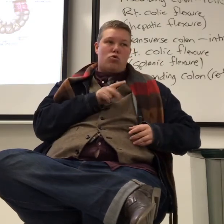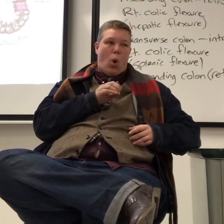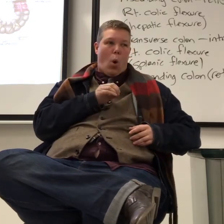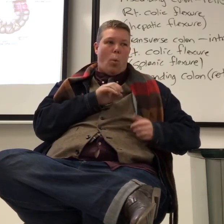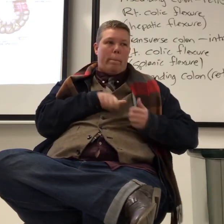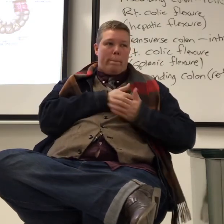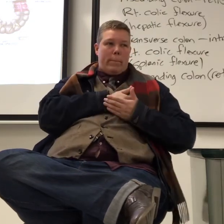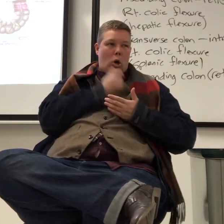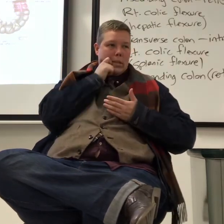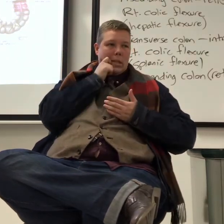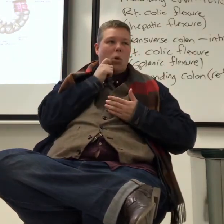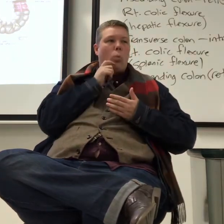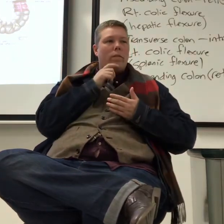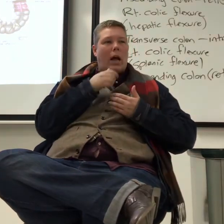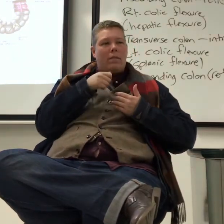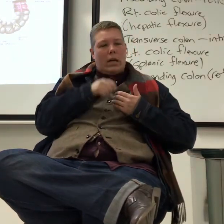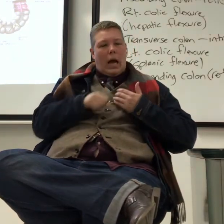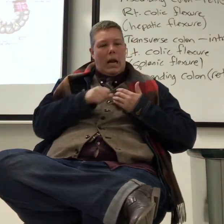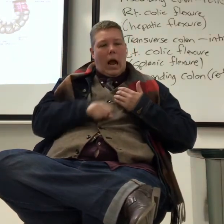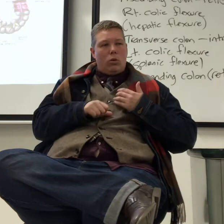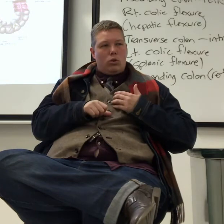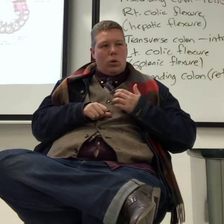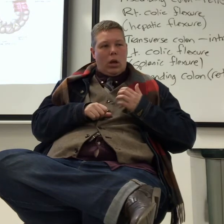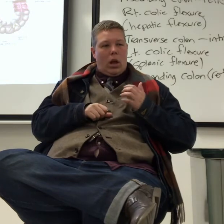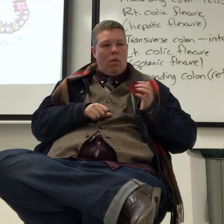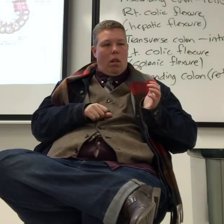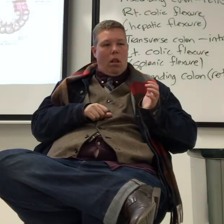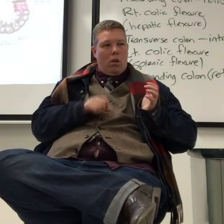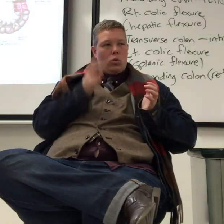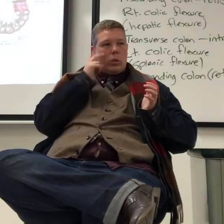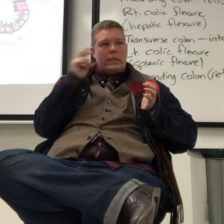back body wall so we can kind of pull it out a little bit so you can see the whole thing.